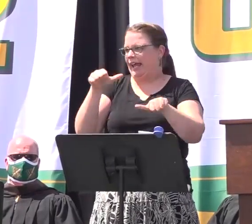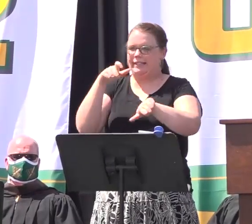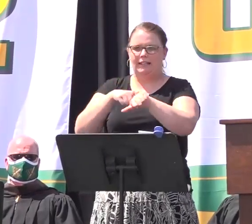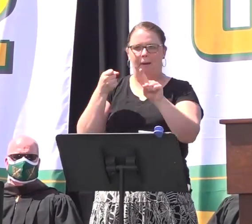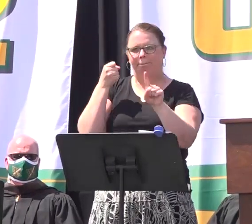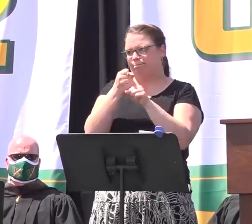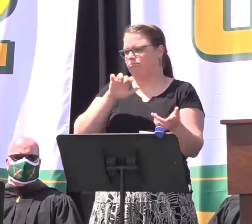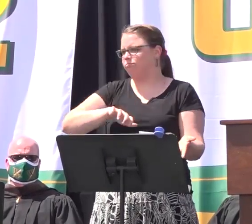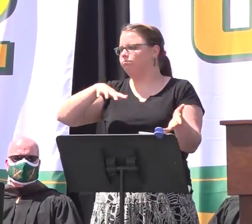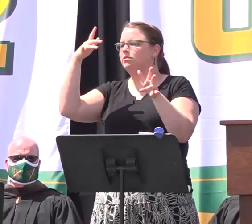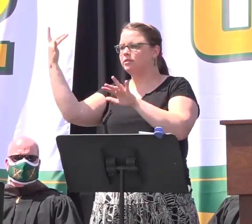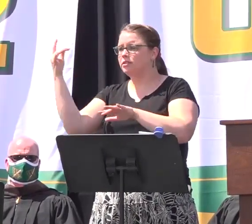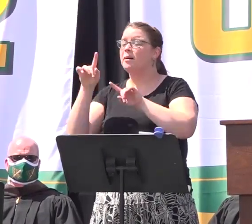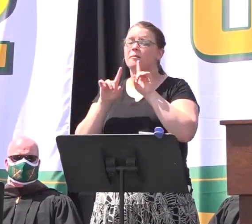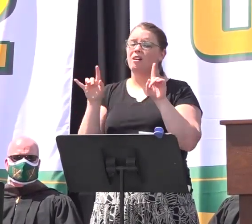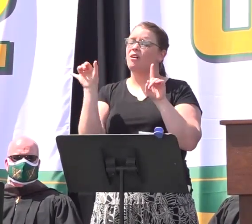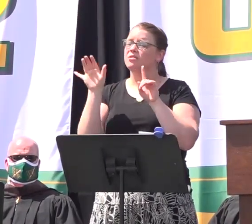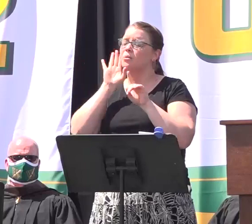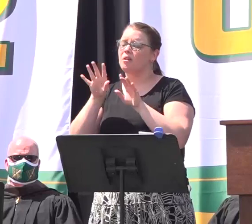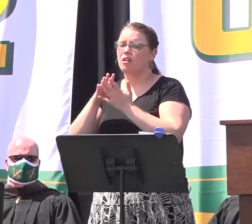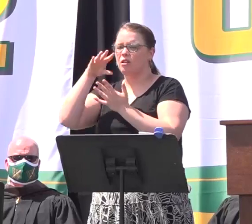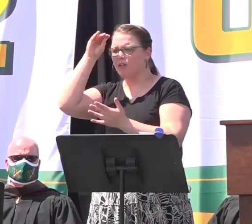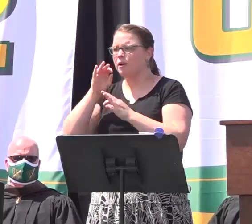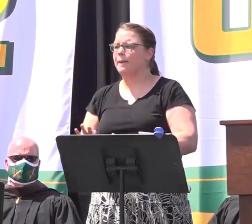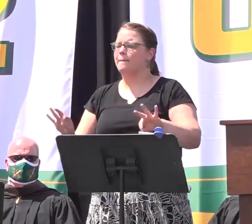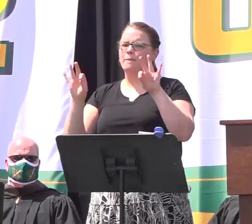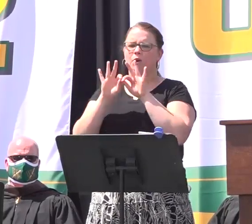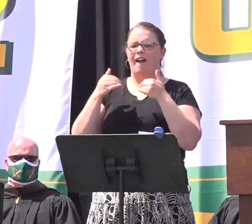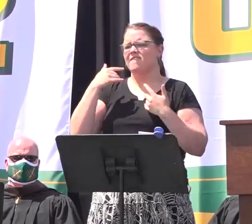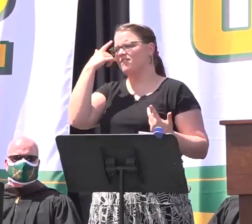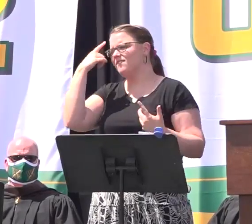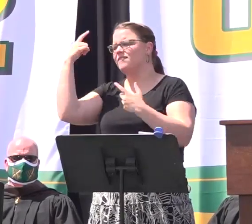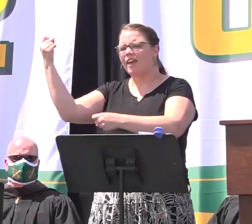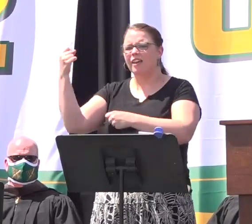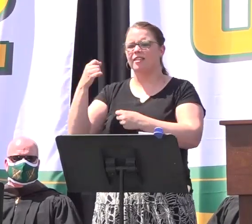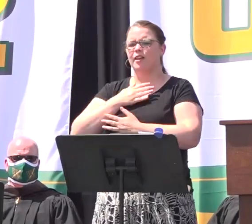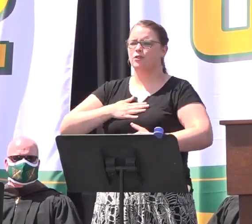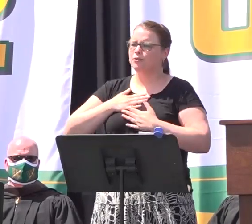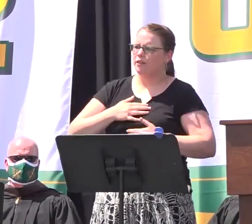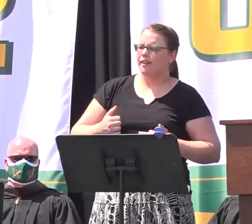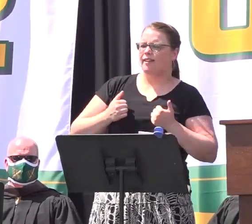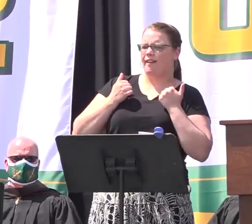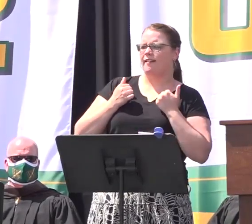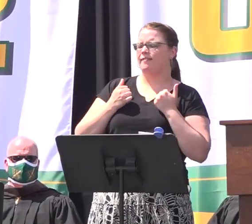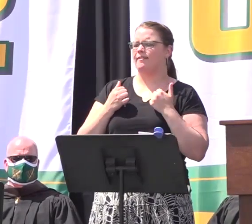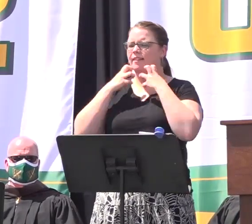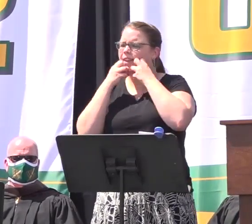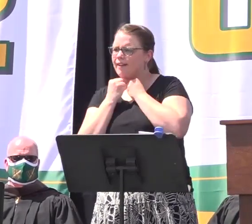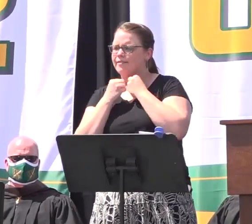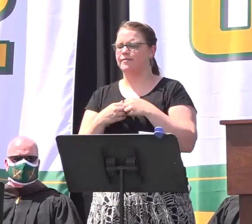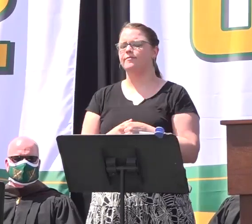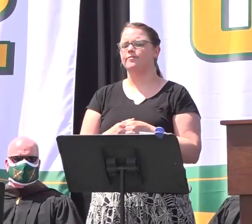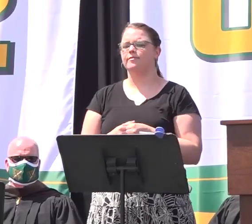and generosity, and the necessity of happiness, faith, and joy in music. I urge you to make your